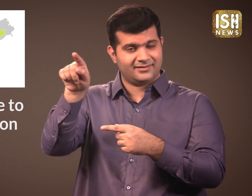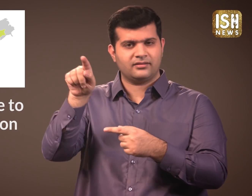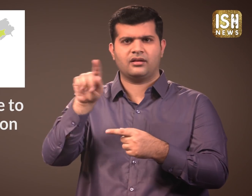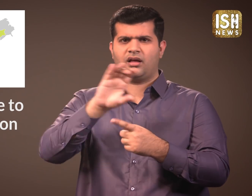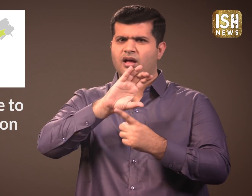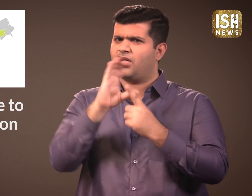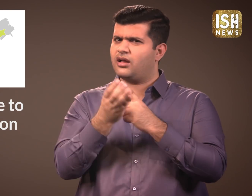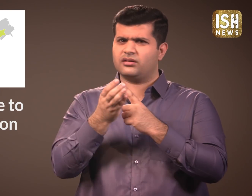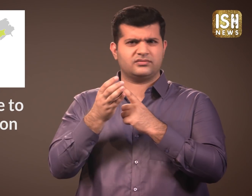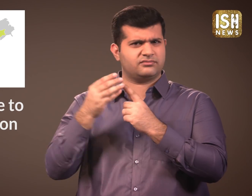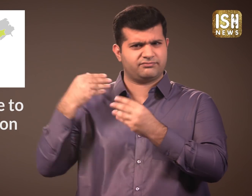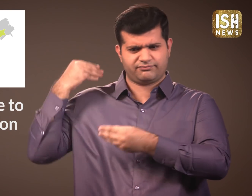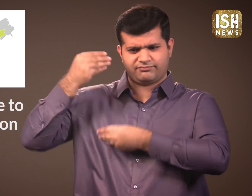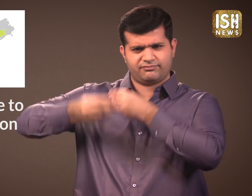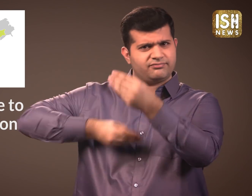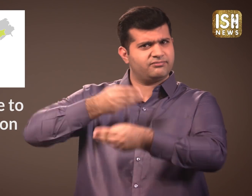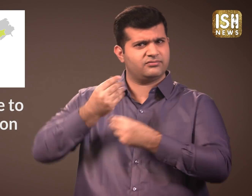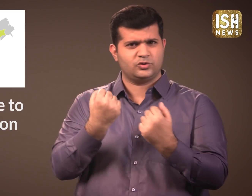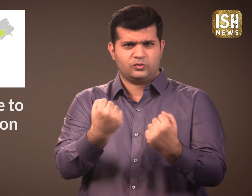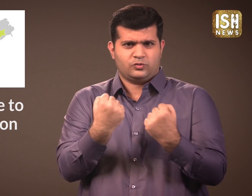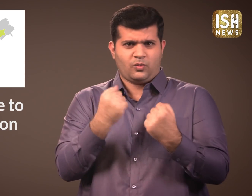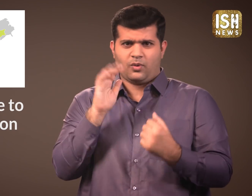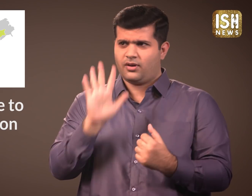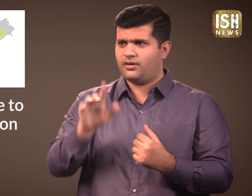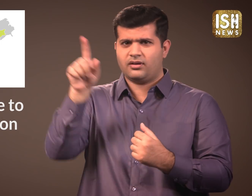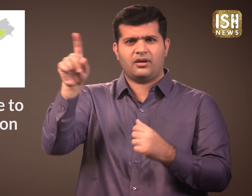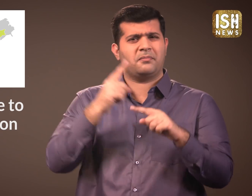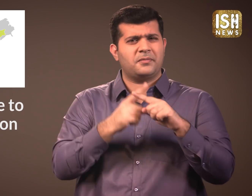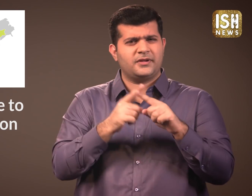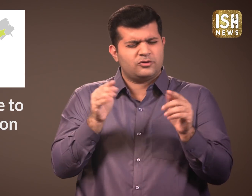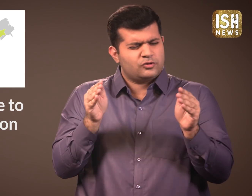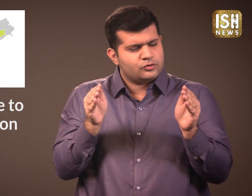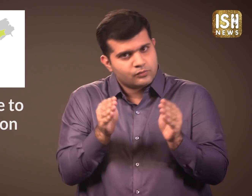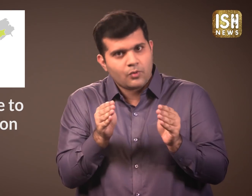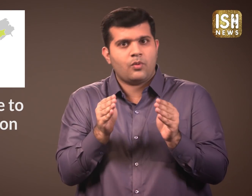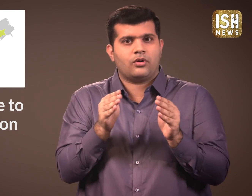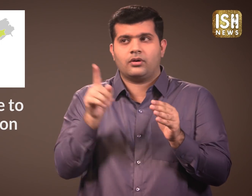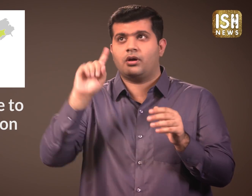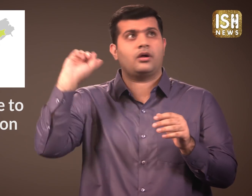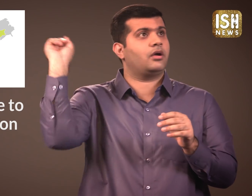Northeast of India has a strong culture which is extremely unique.